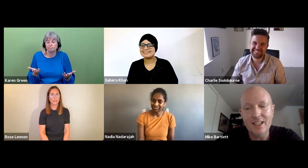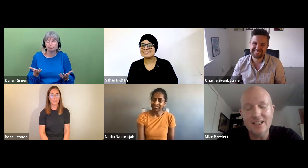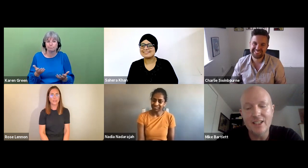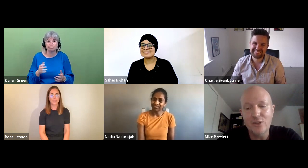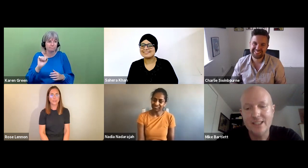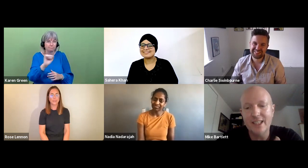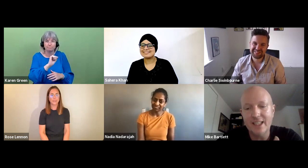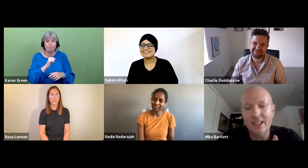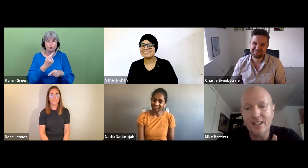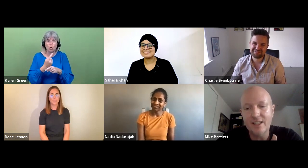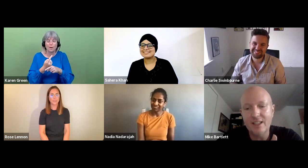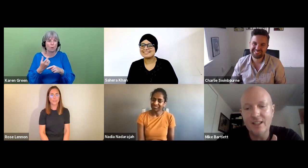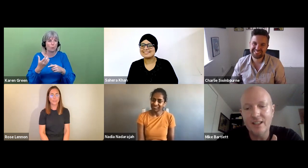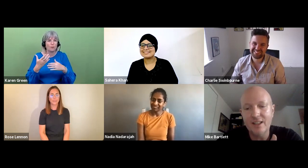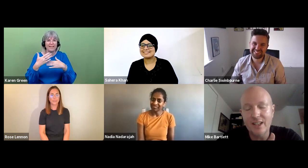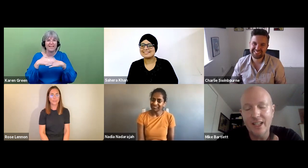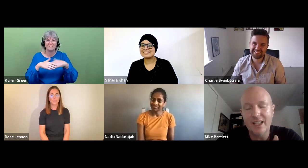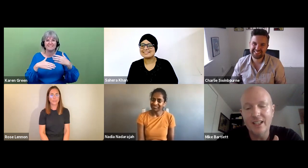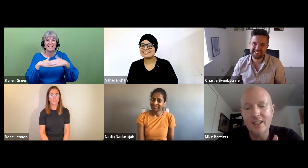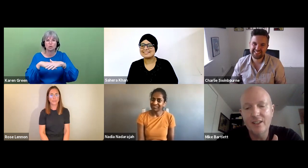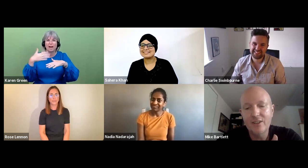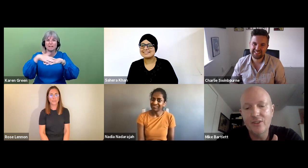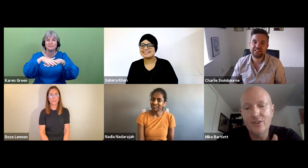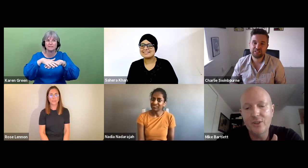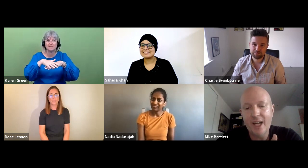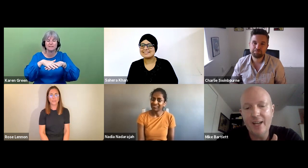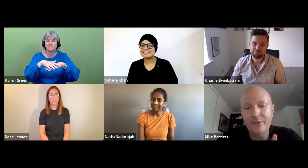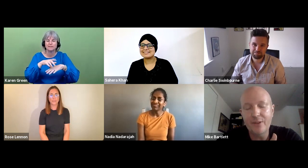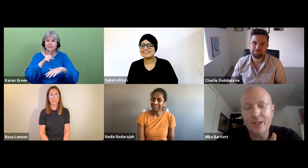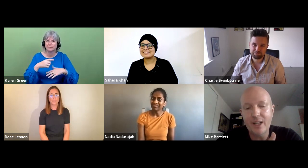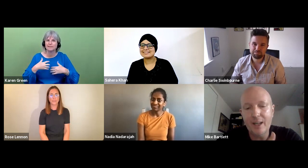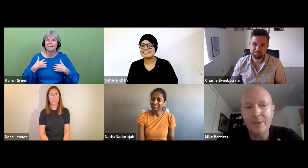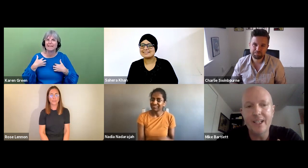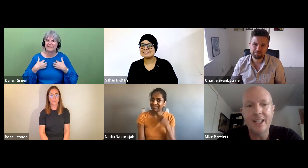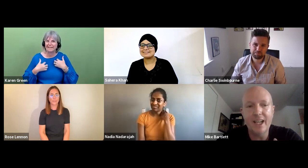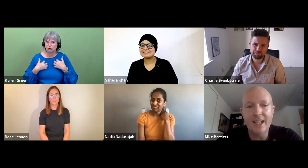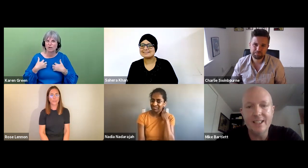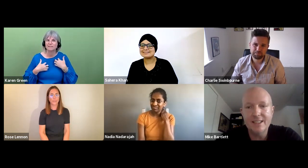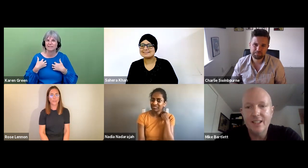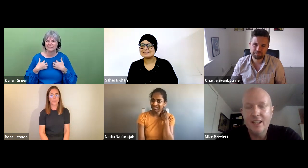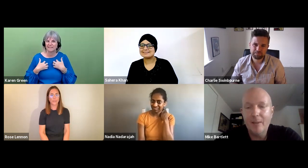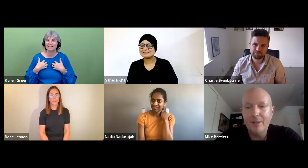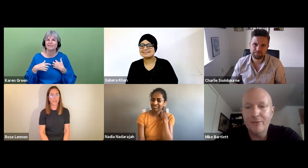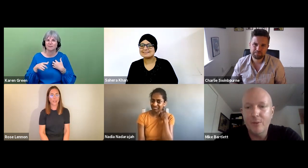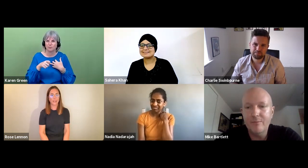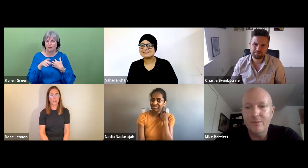an interesting thing to have a company that is coming from the